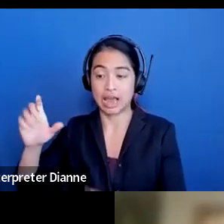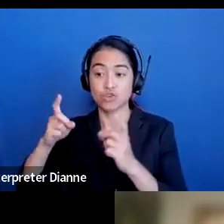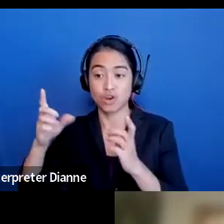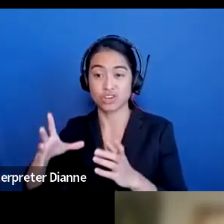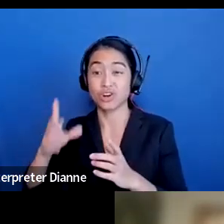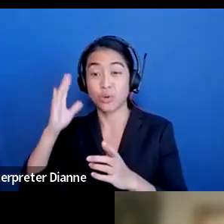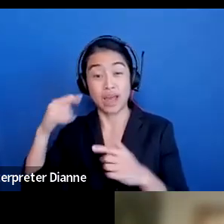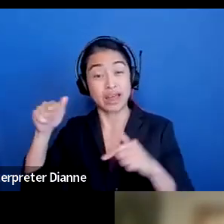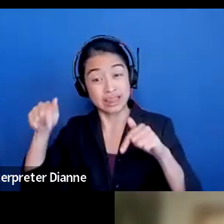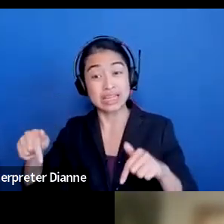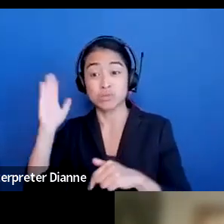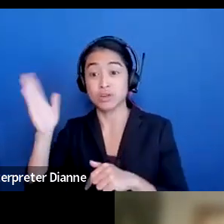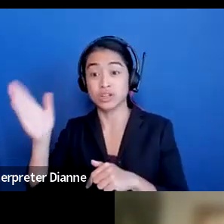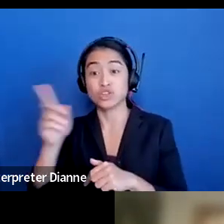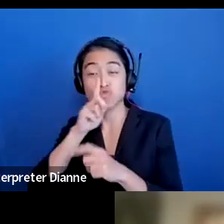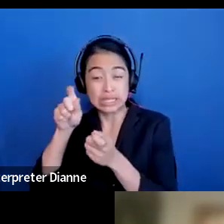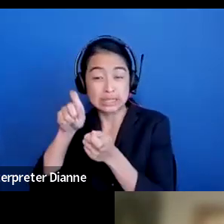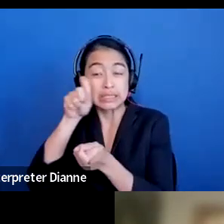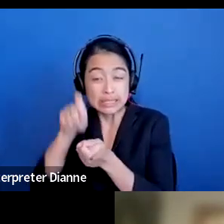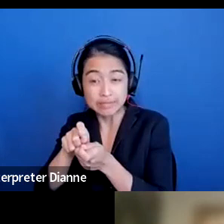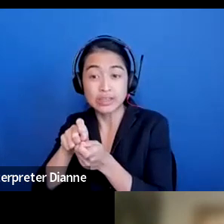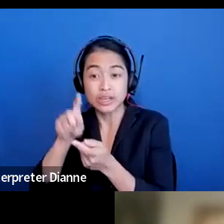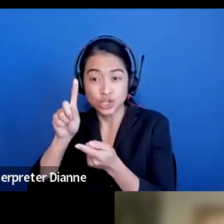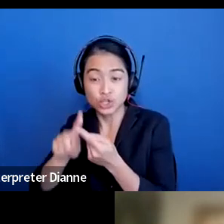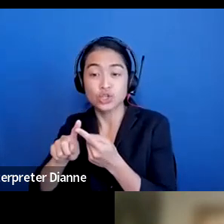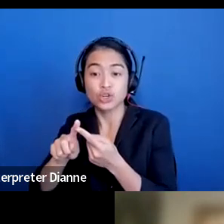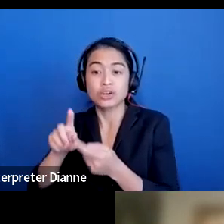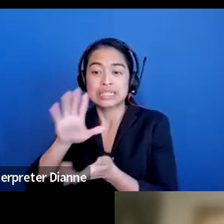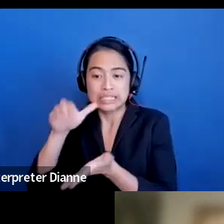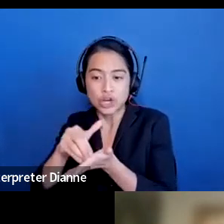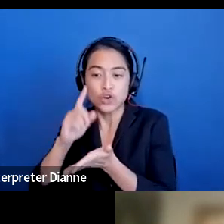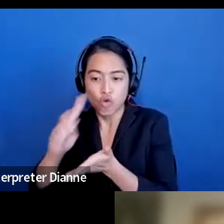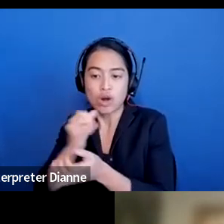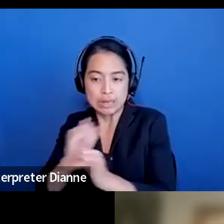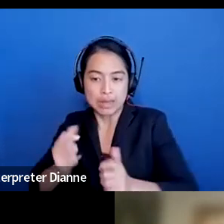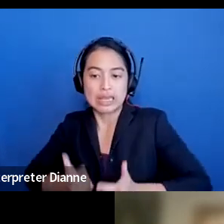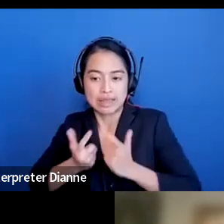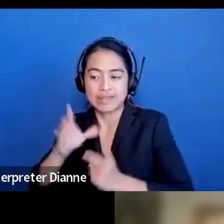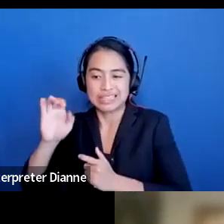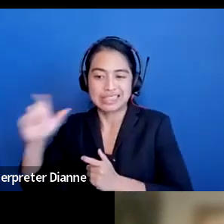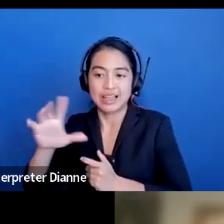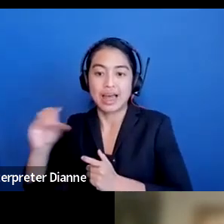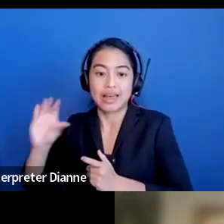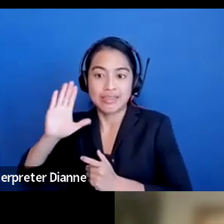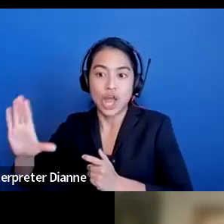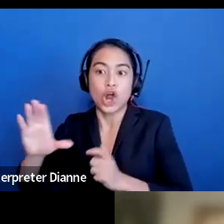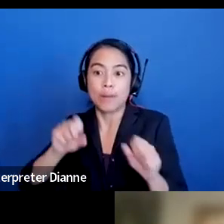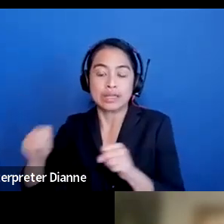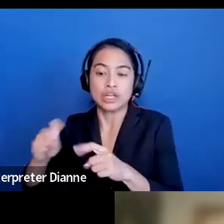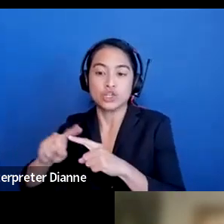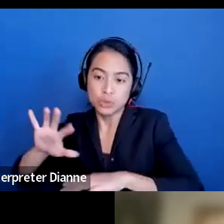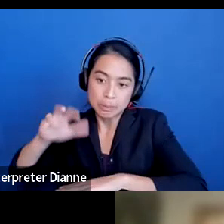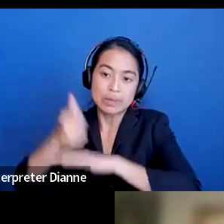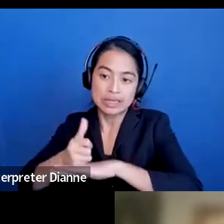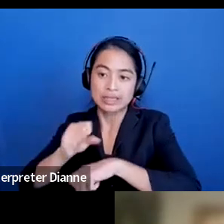this presentation is very specific to Centers for Independent Living and their capacity to build